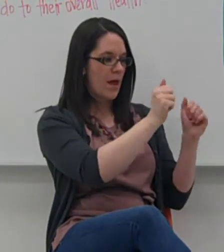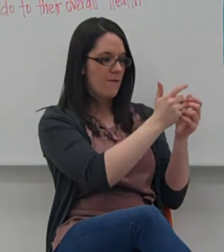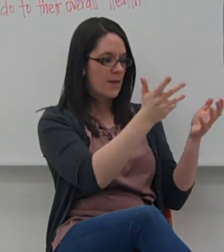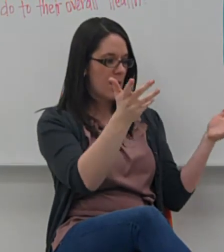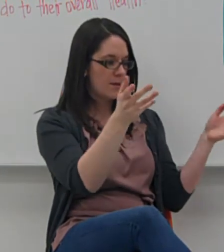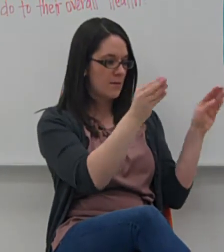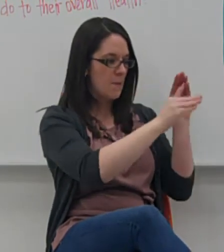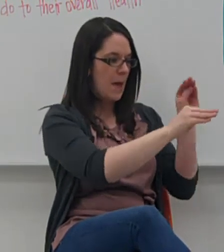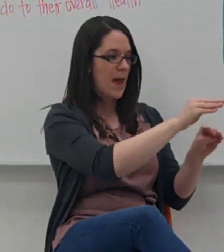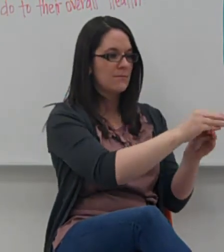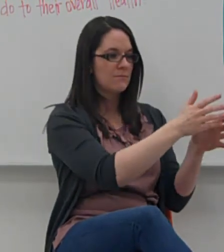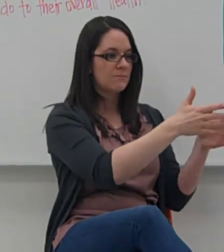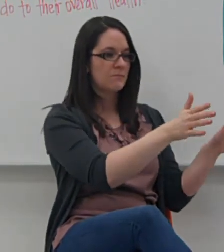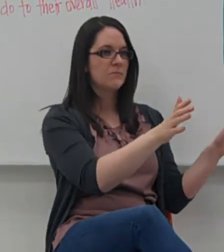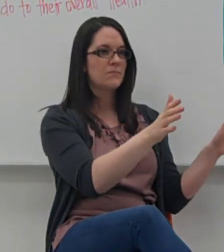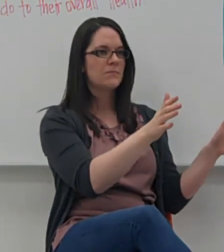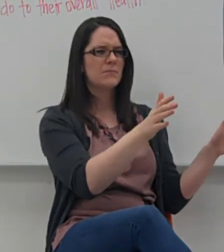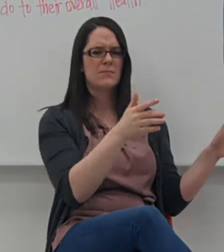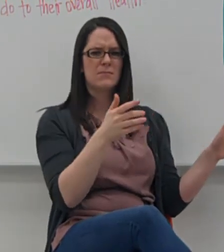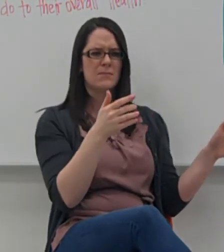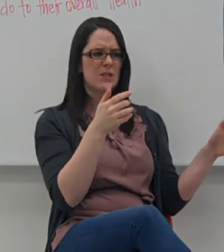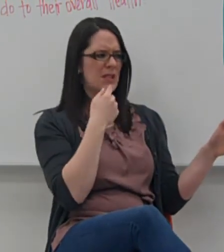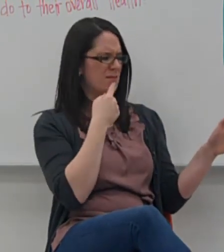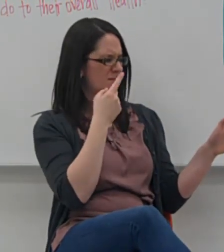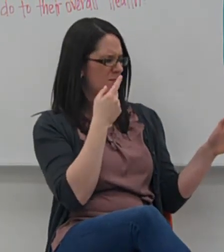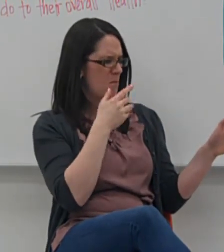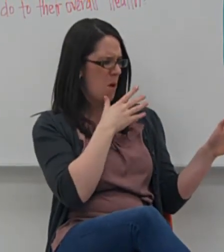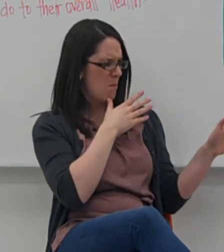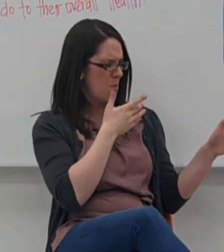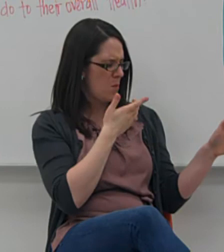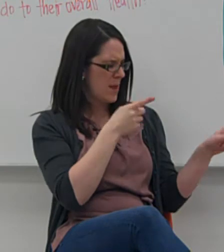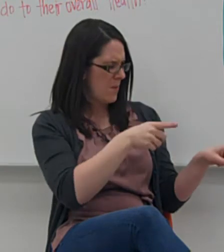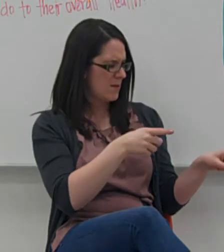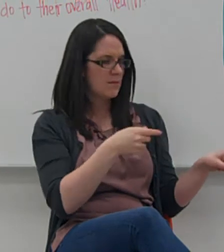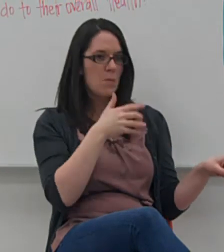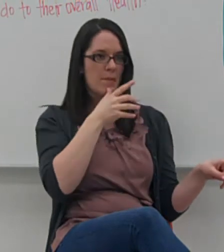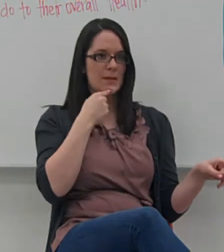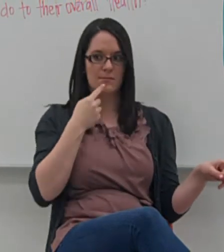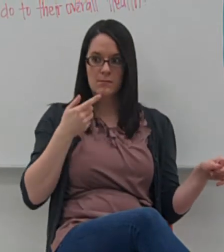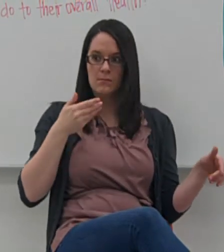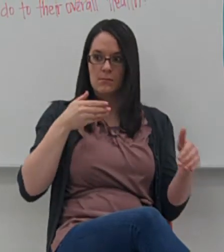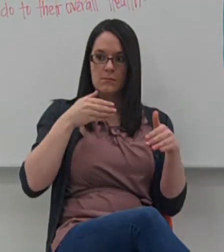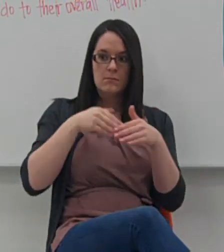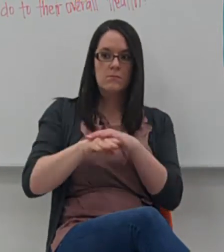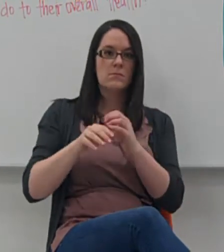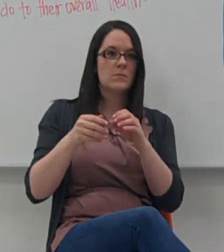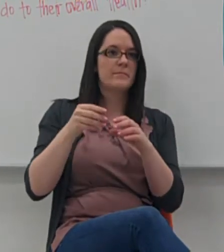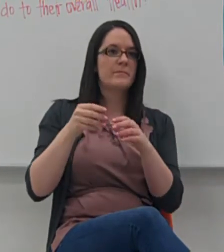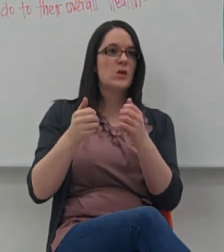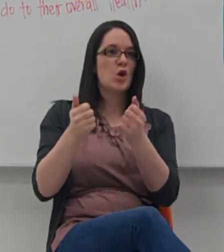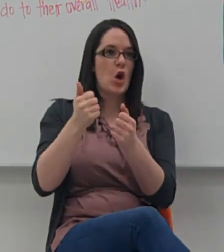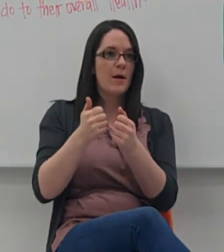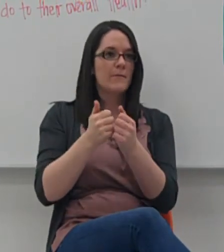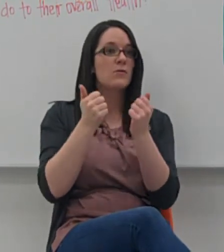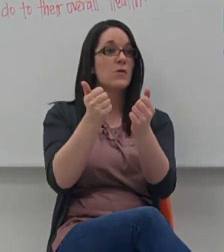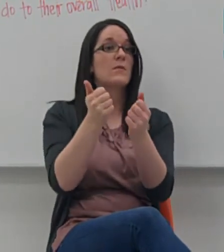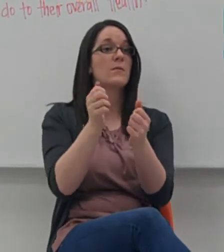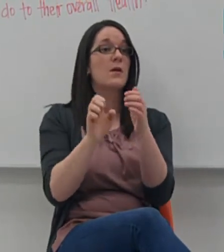packed and stuff. And she was like, "What's going on?" And her mom's like, "Just get in the car, just get in the car." And they drove to the elementary school and checked out her little brothers